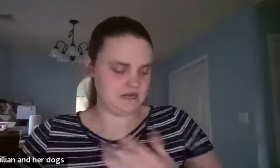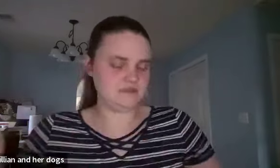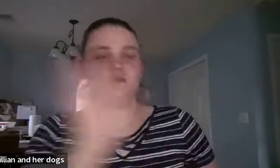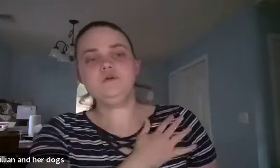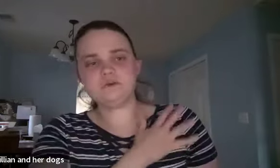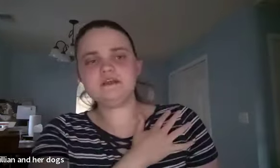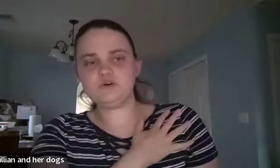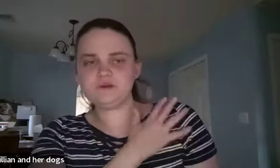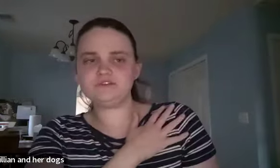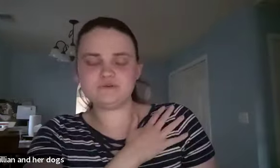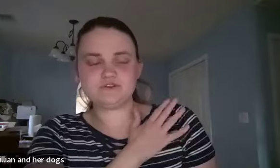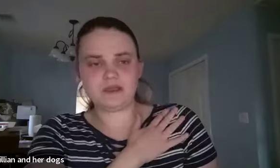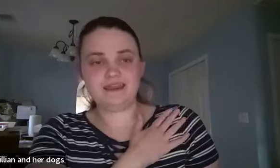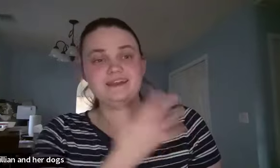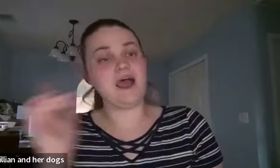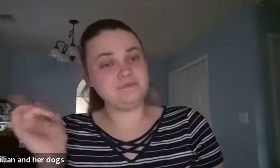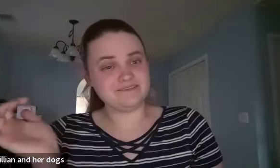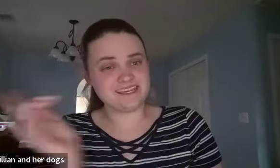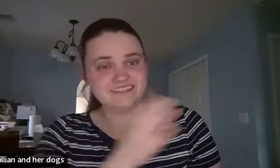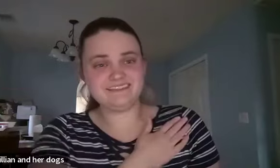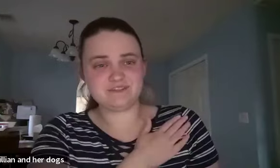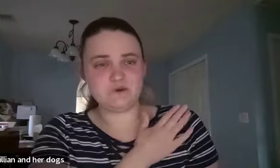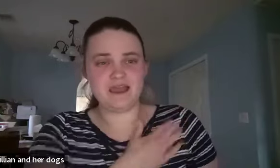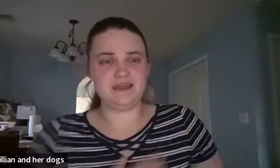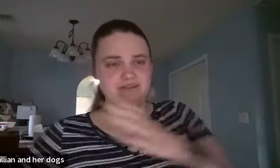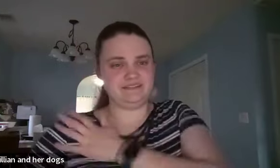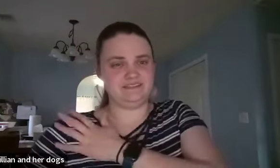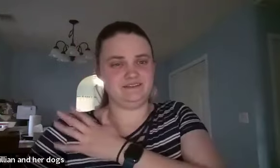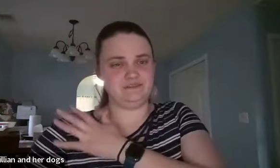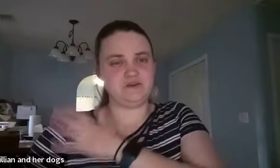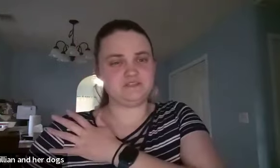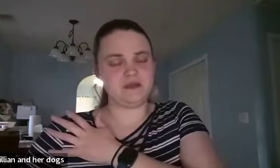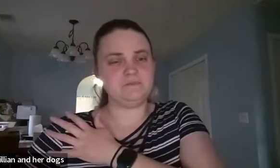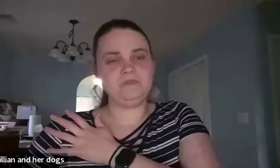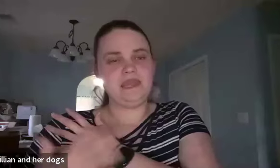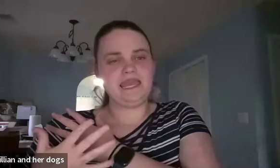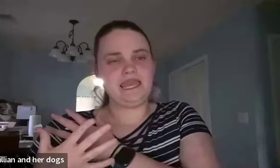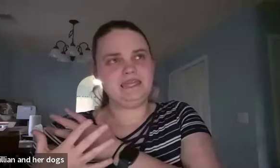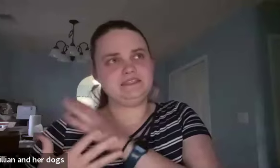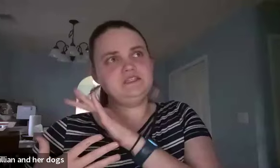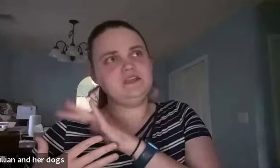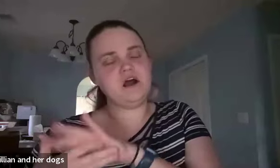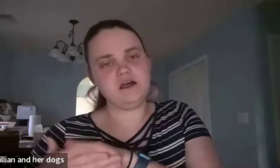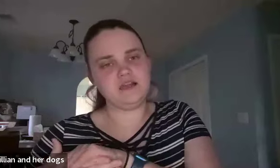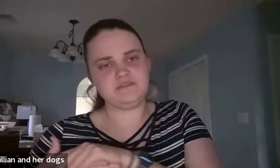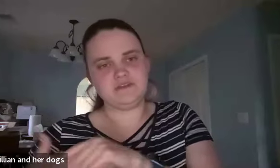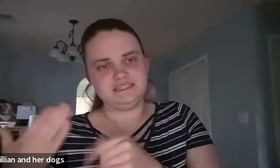And I think really more people do it with their right hand. I'm left-handed. That's why I always instinctively go this way. It's not like if I did